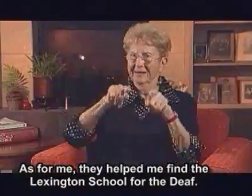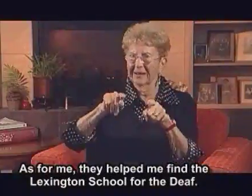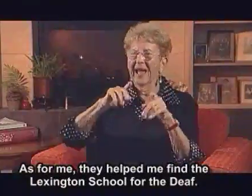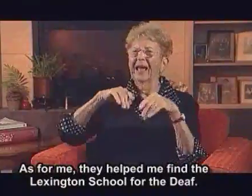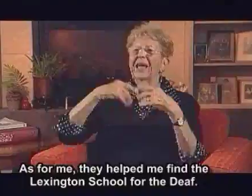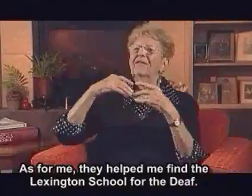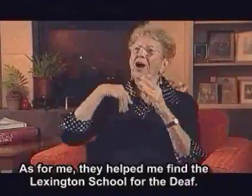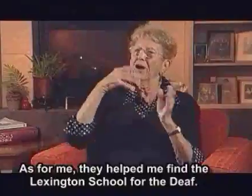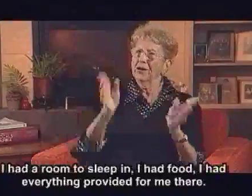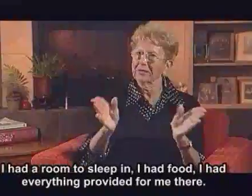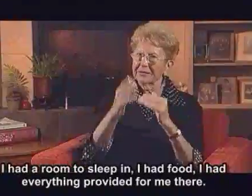the Deaf.